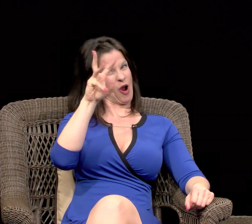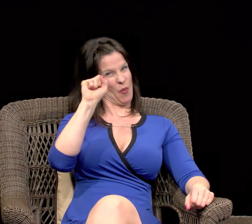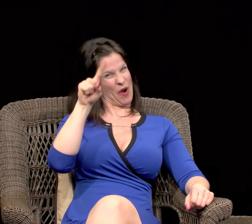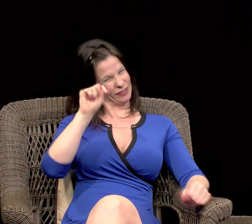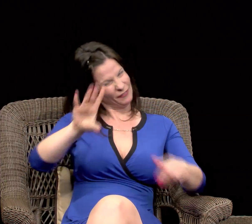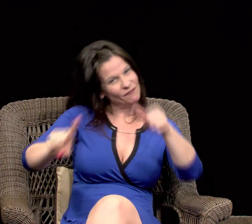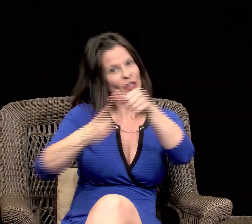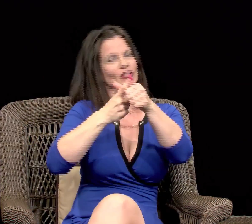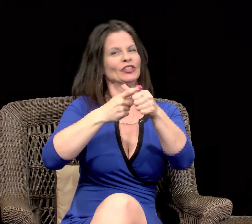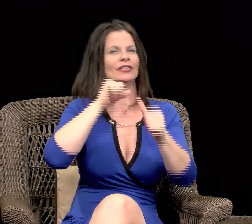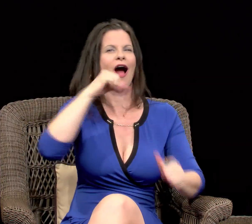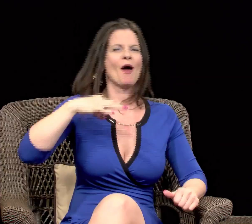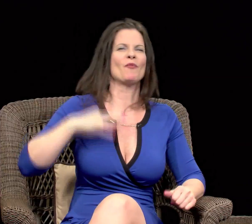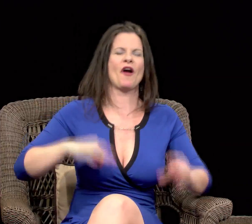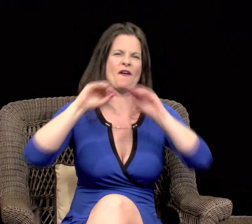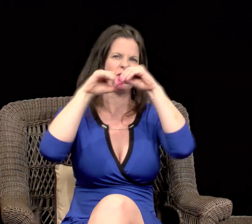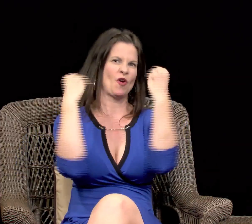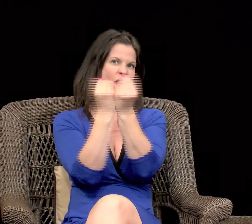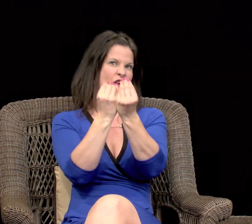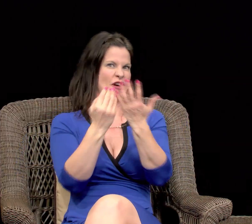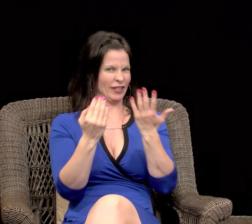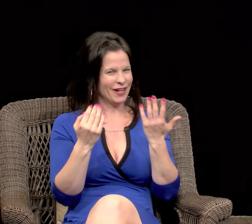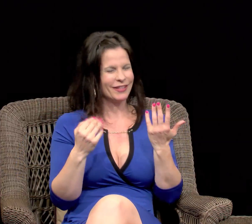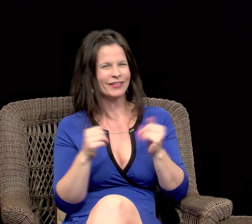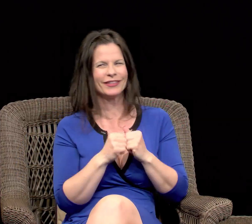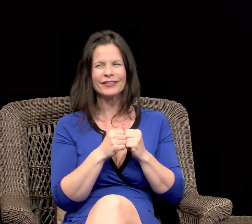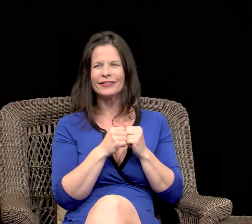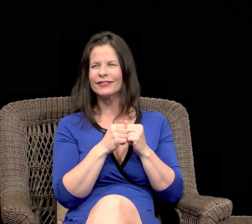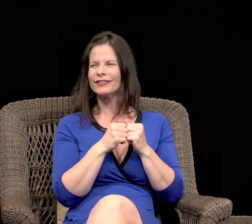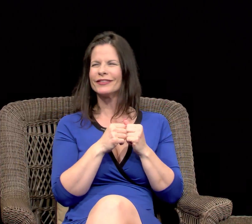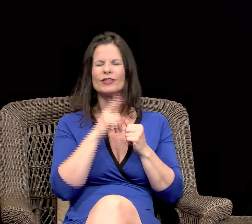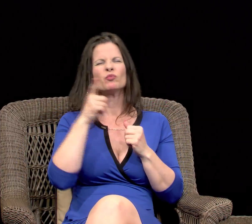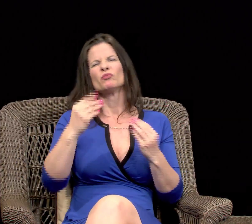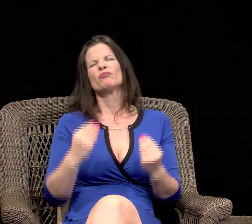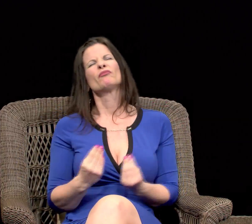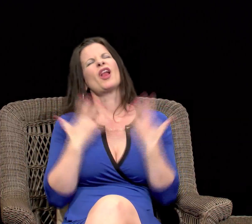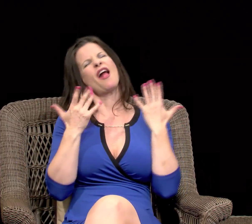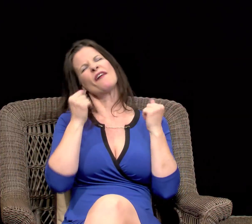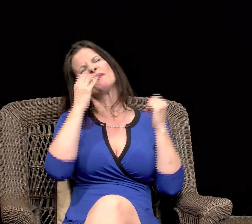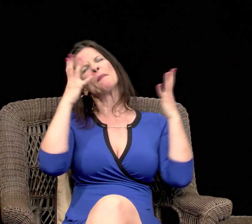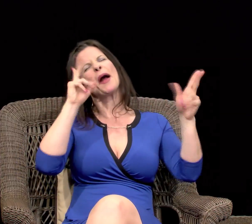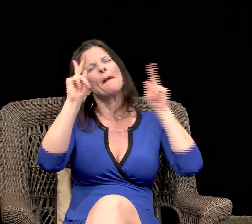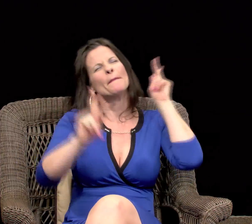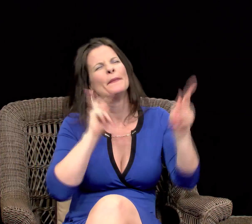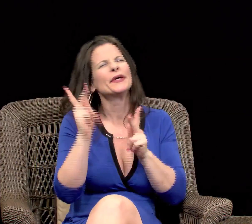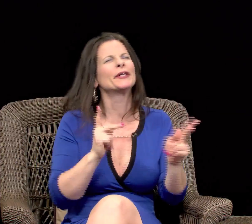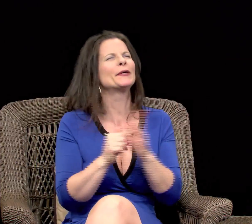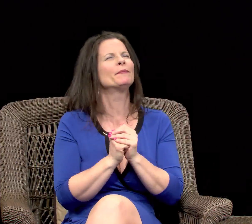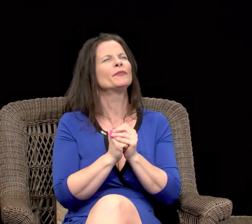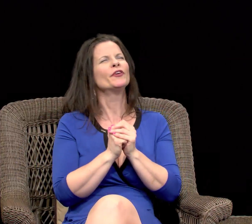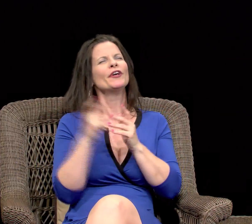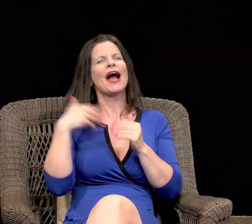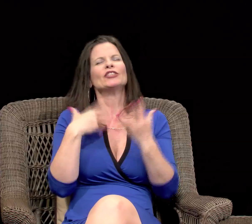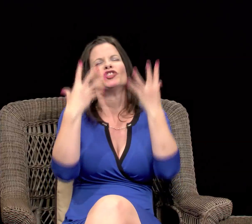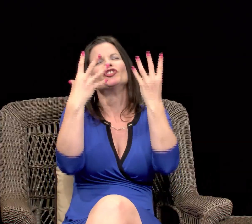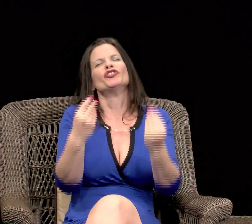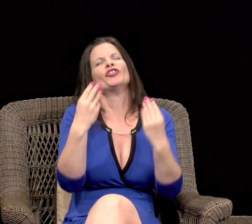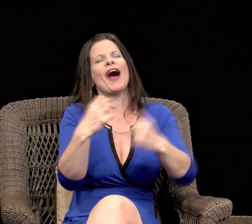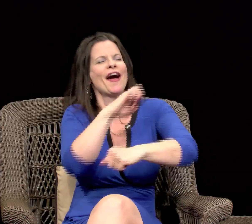that's CODA West, and she is one of the first people to set that up. And